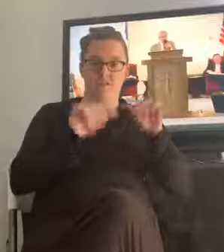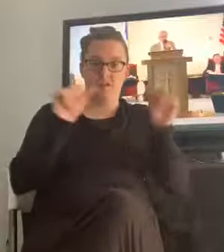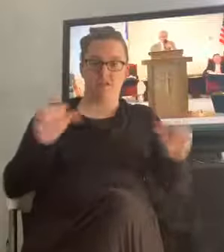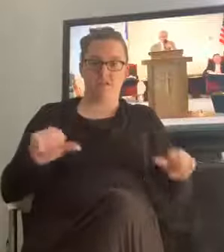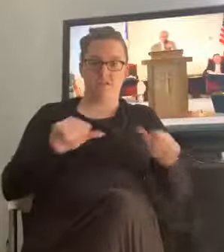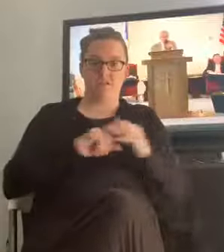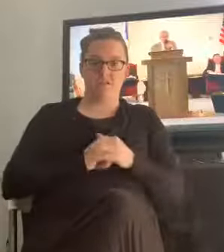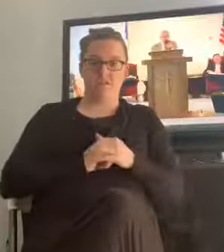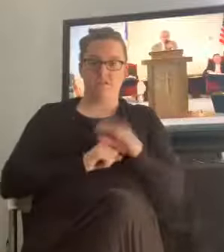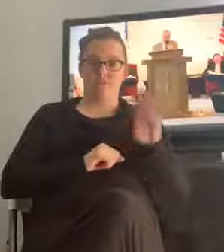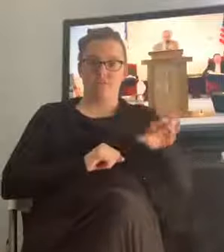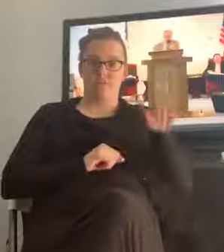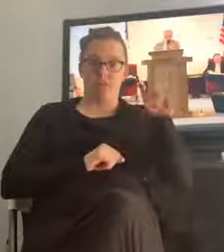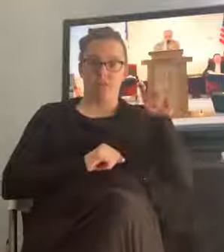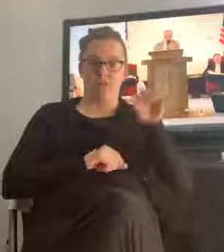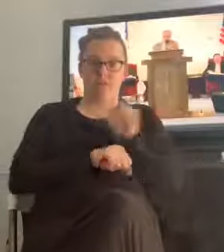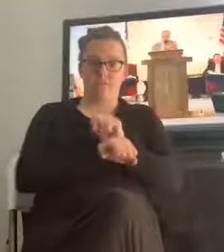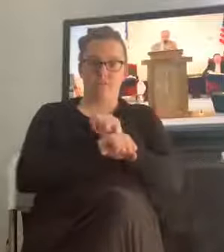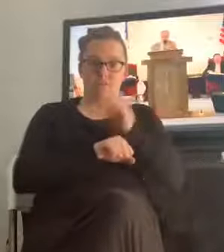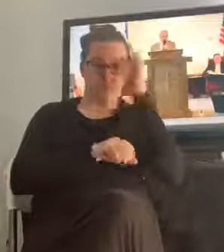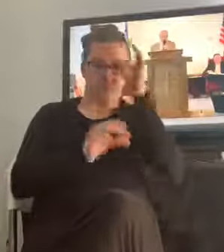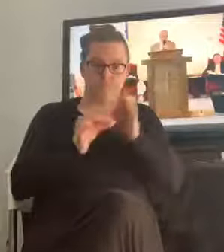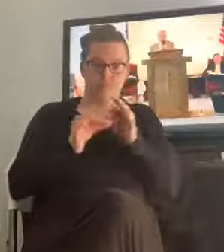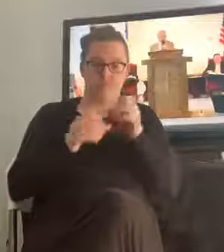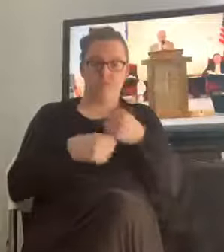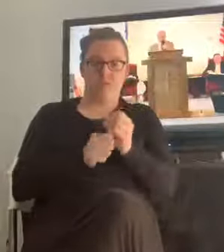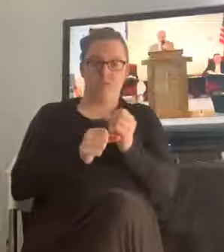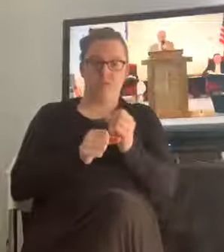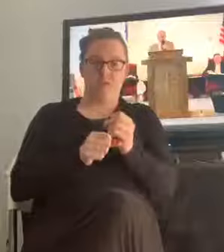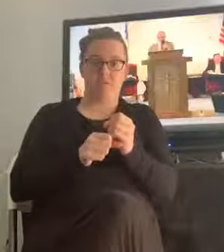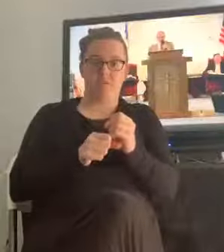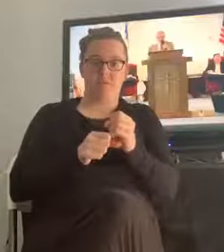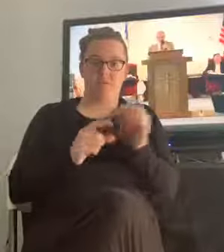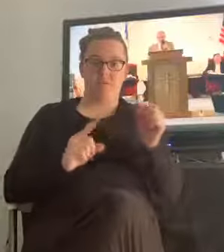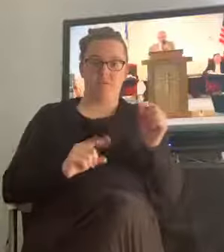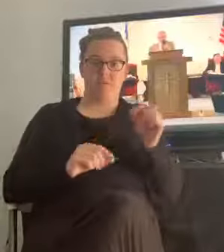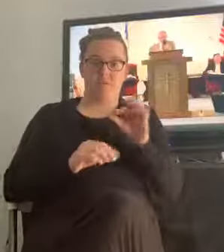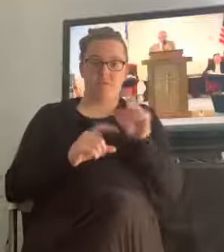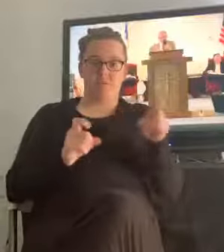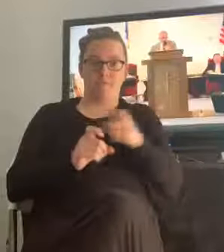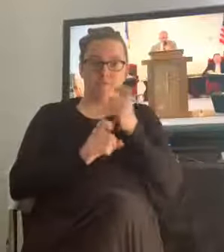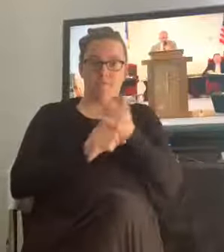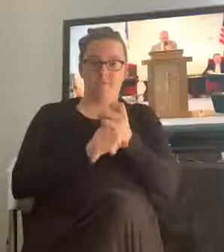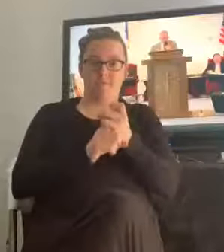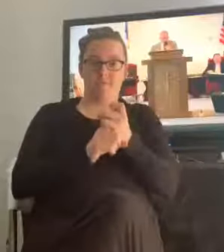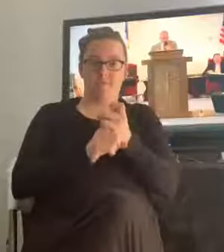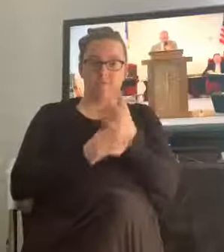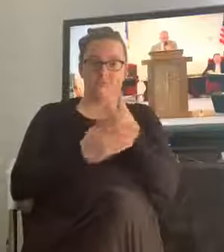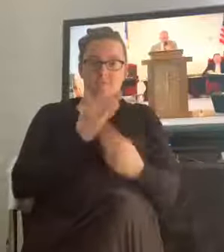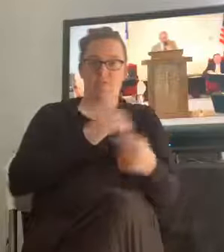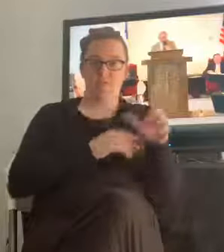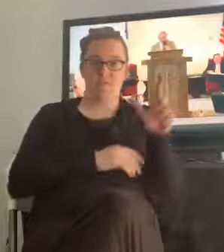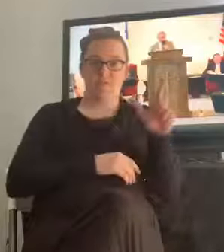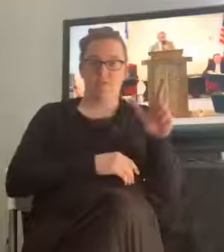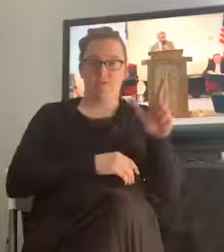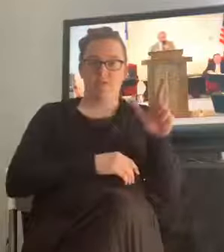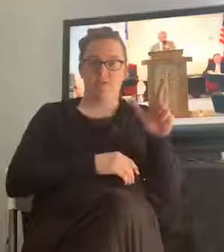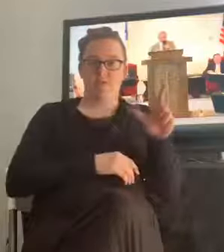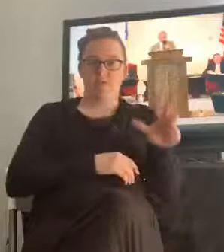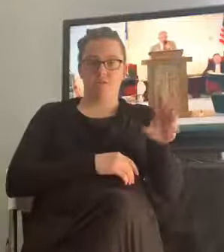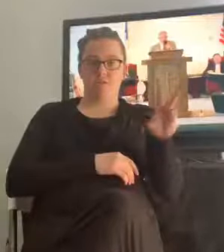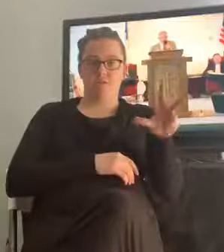works was faith made perfect. Verse 23, and the